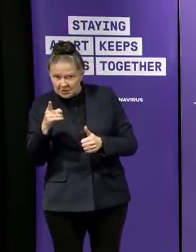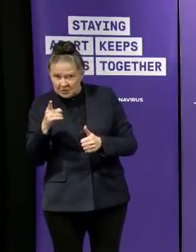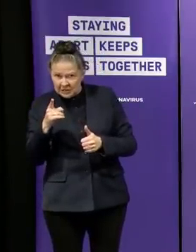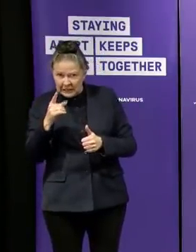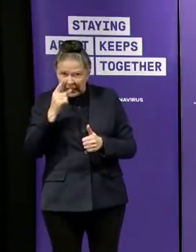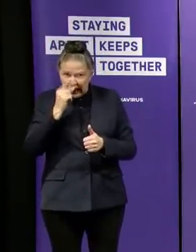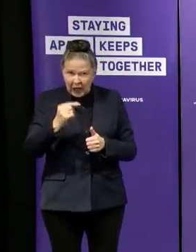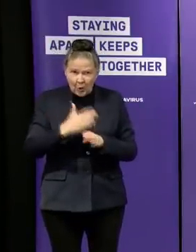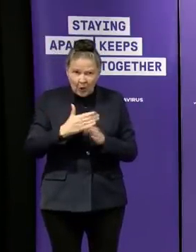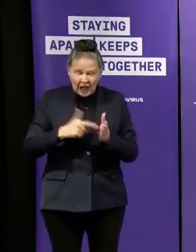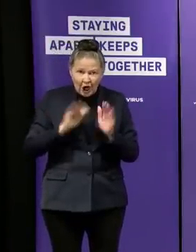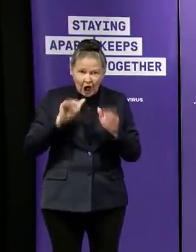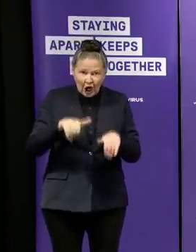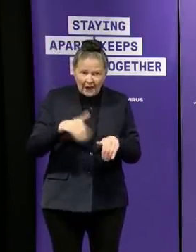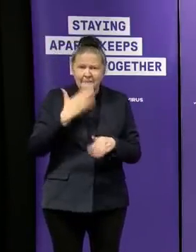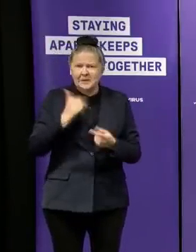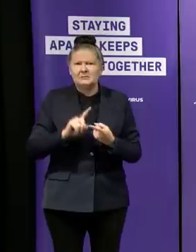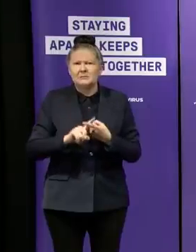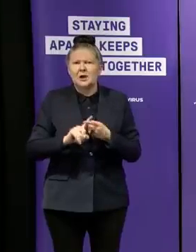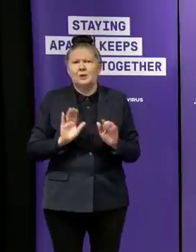feature for a while longer yet.